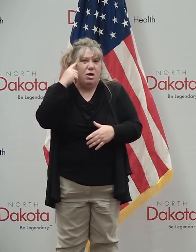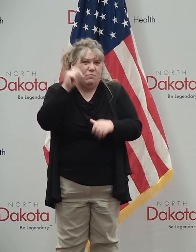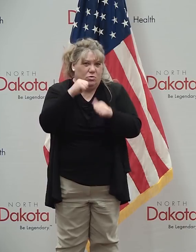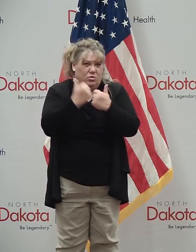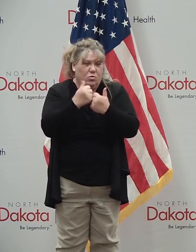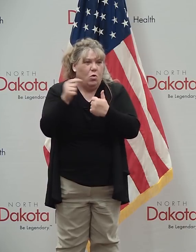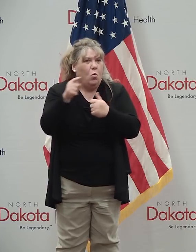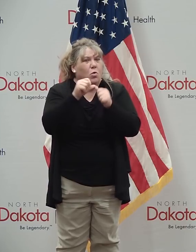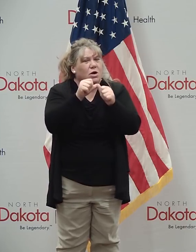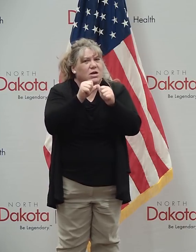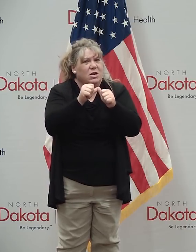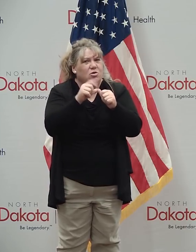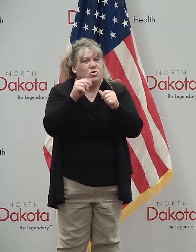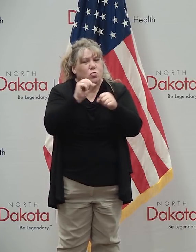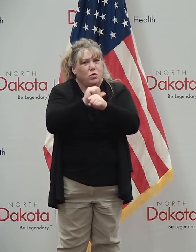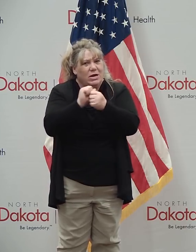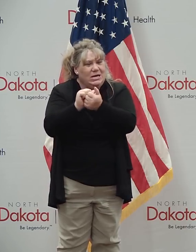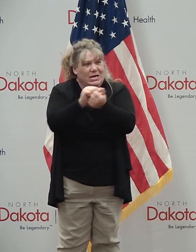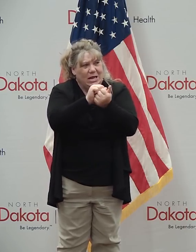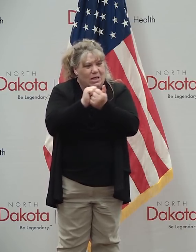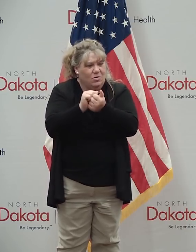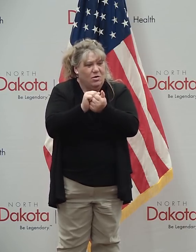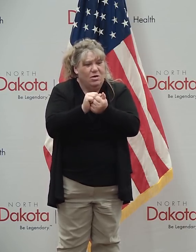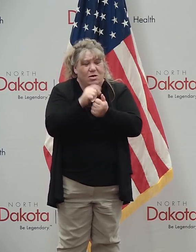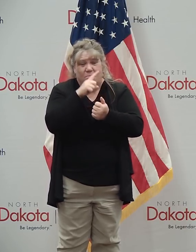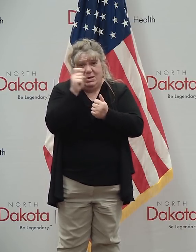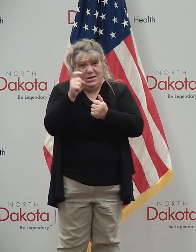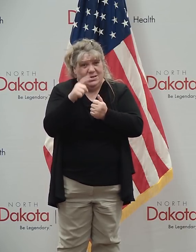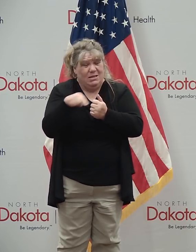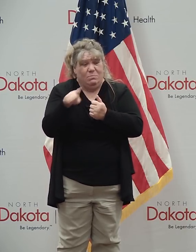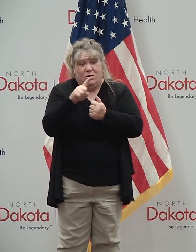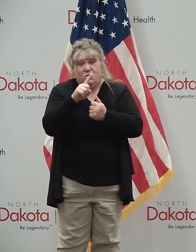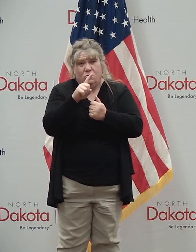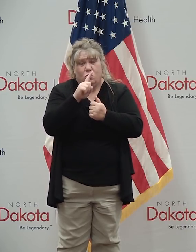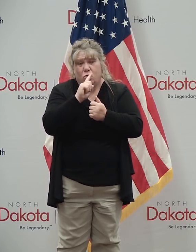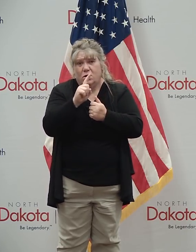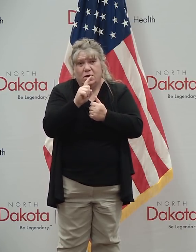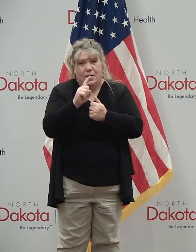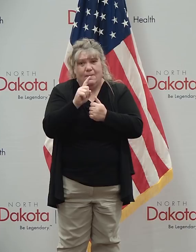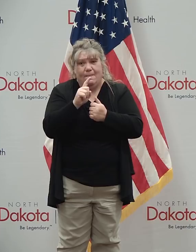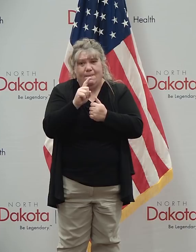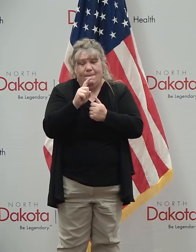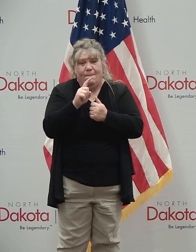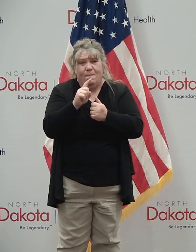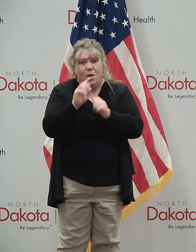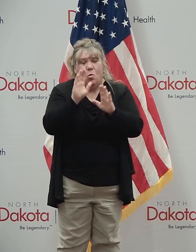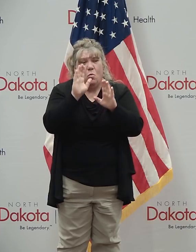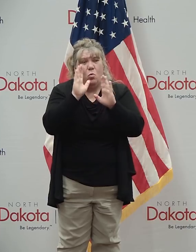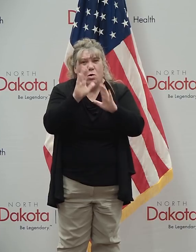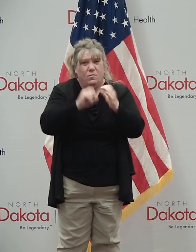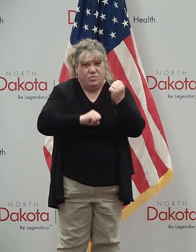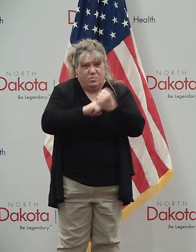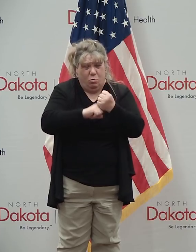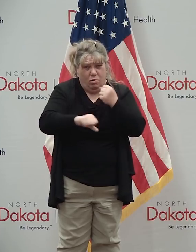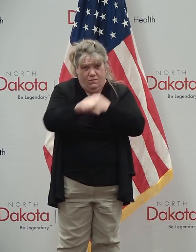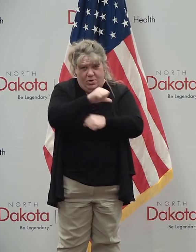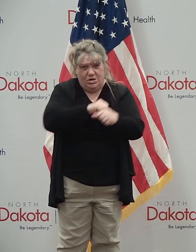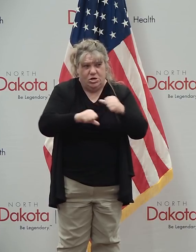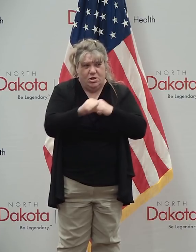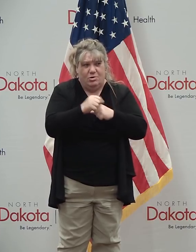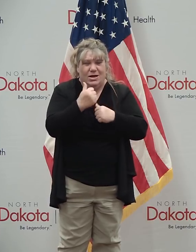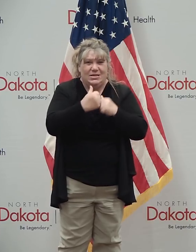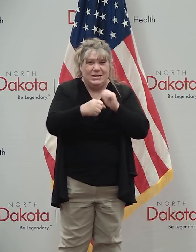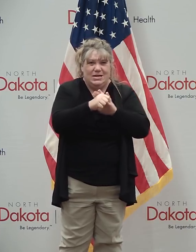associations will continue to keep collaborating together, because they've been a great source of best practices for each other as each